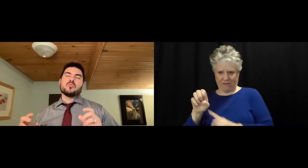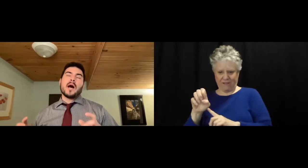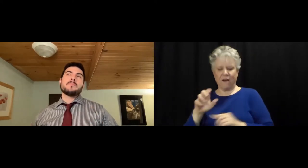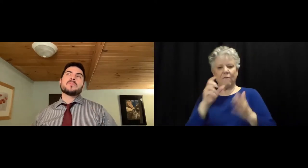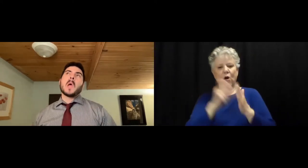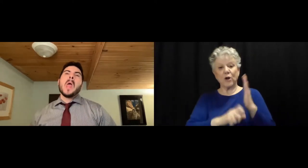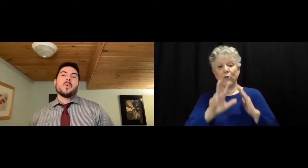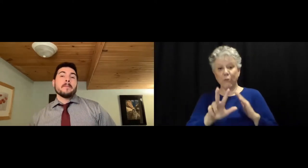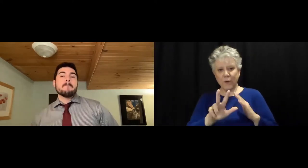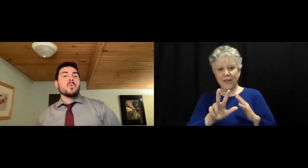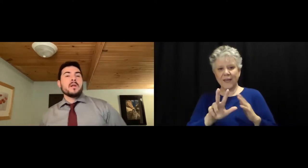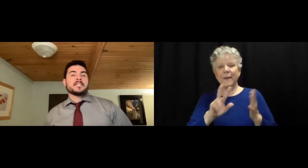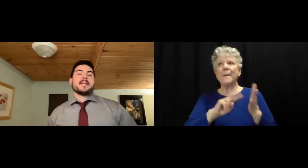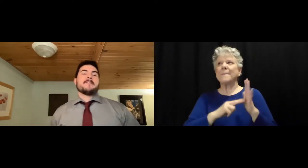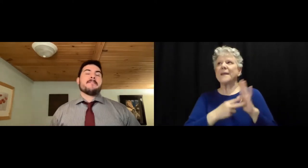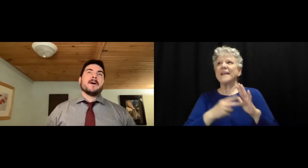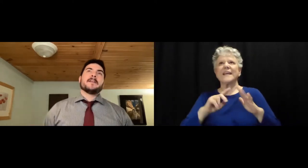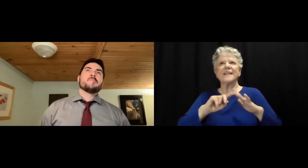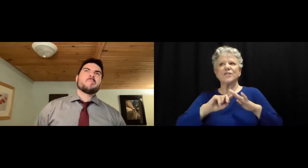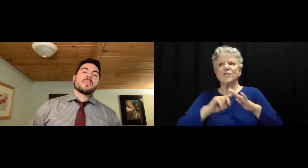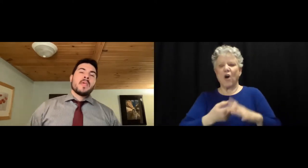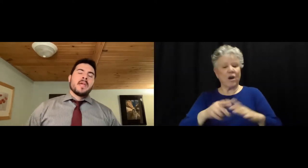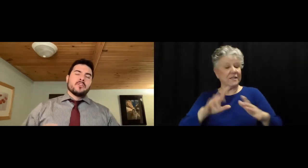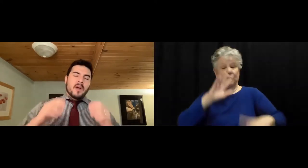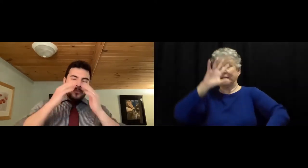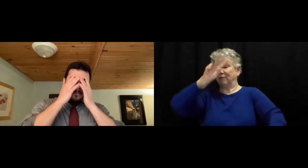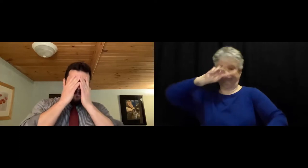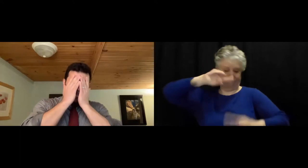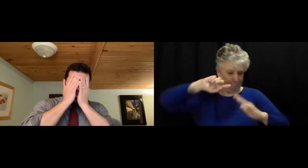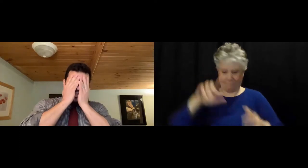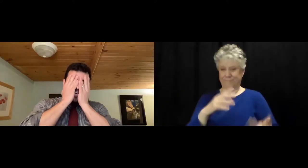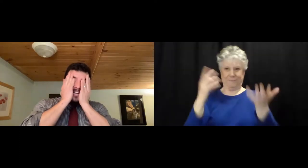it drops with a bone-shaking thud.